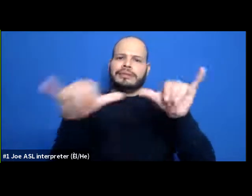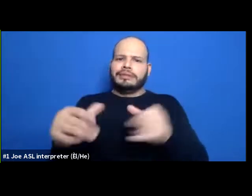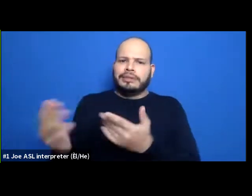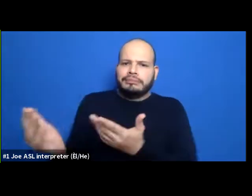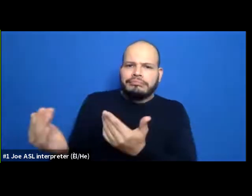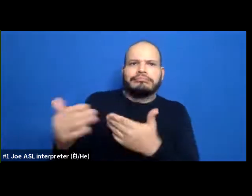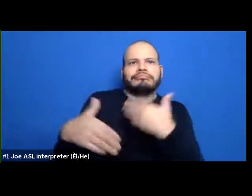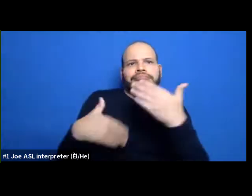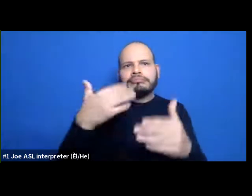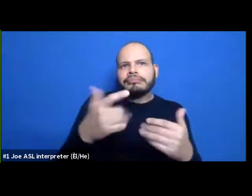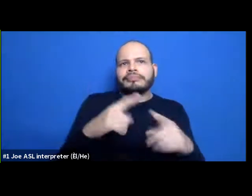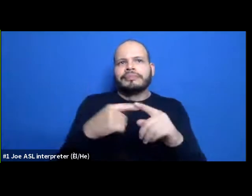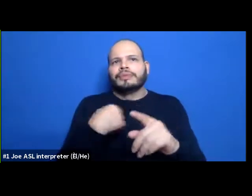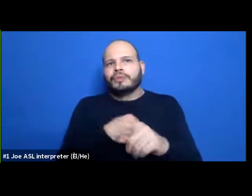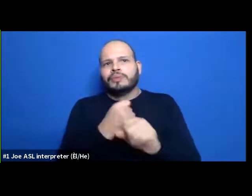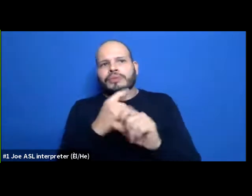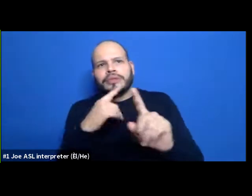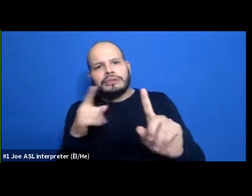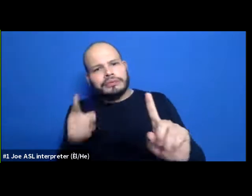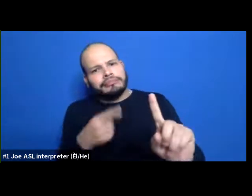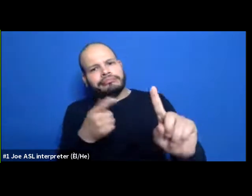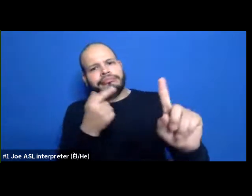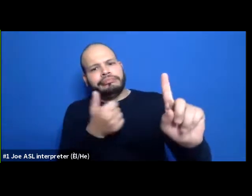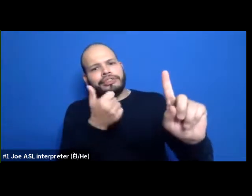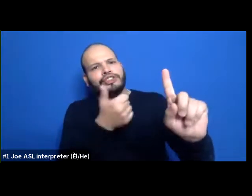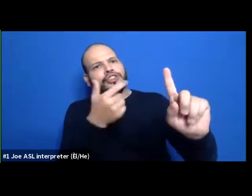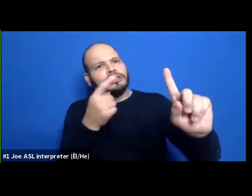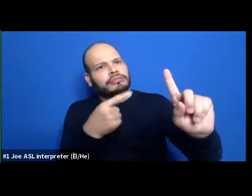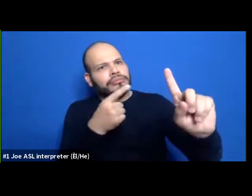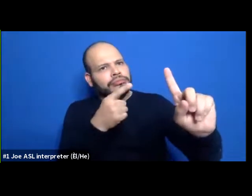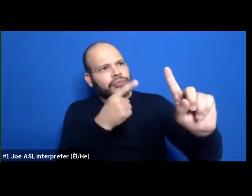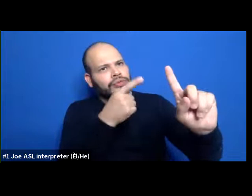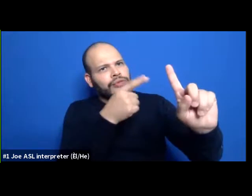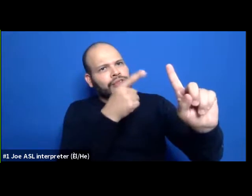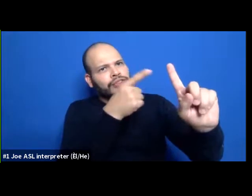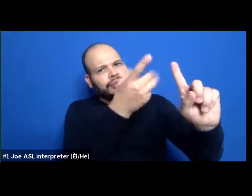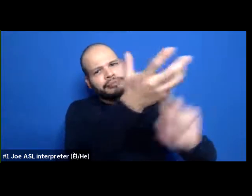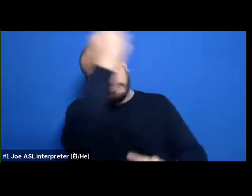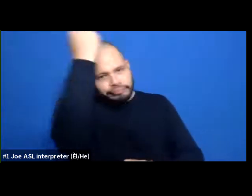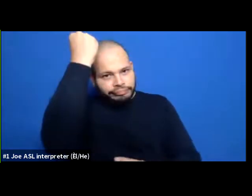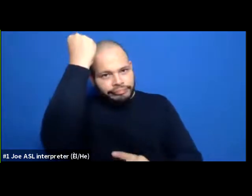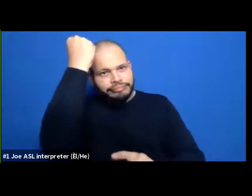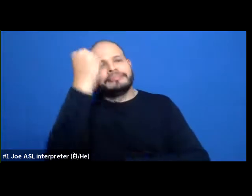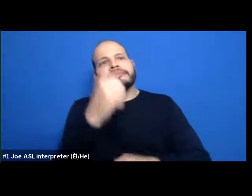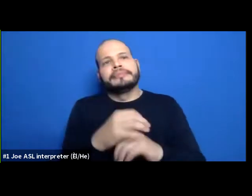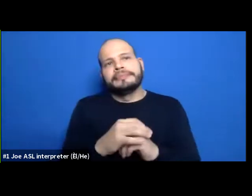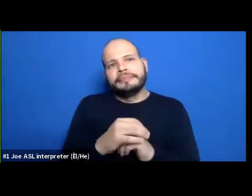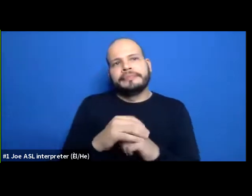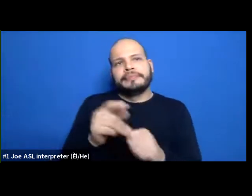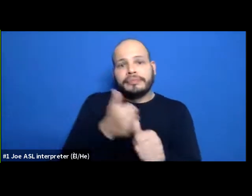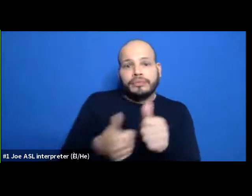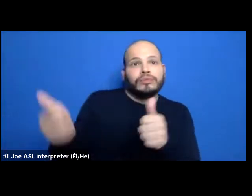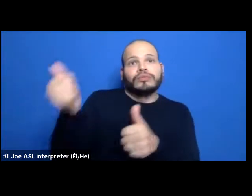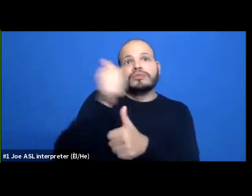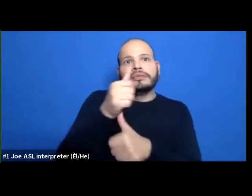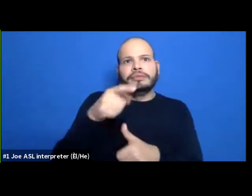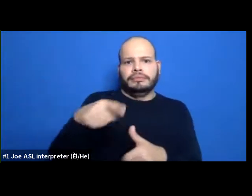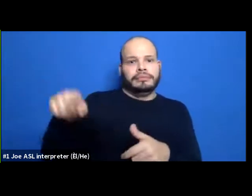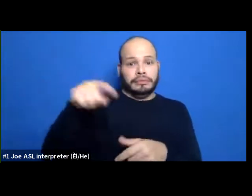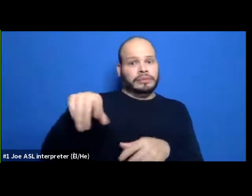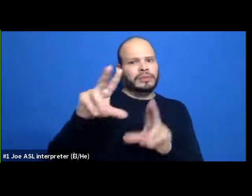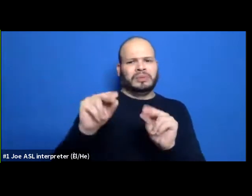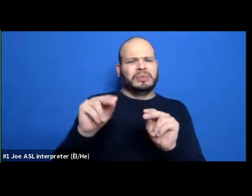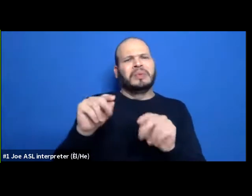words, not in, this hierarchical fashion, but we are in community with children, and that they